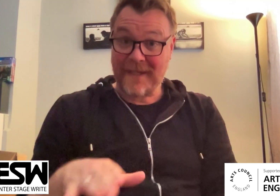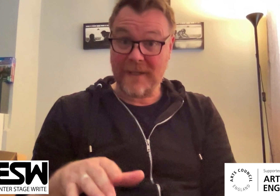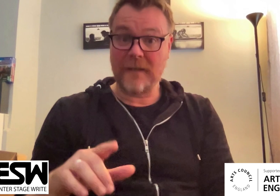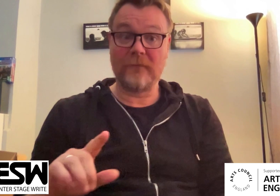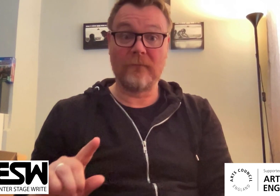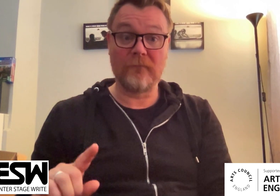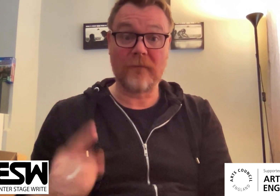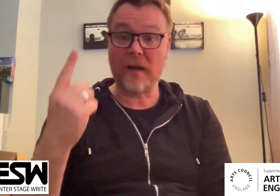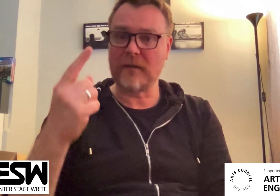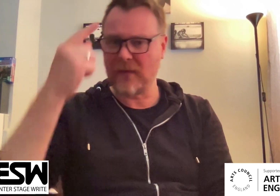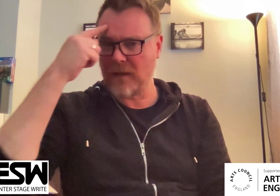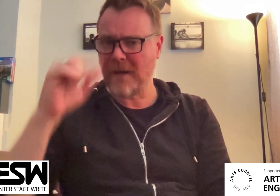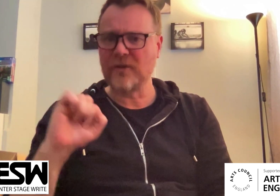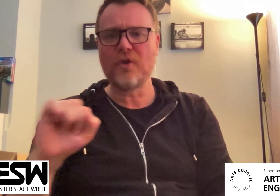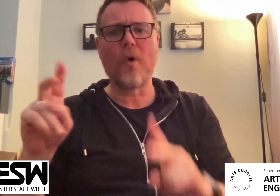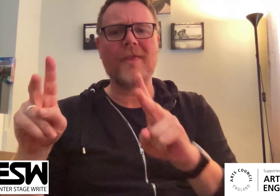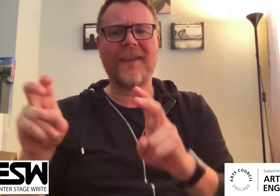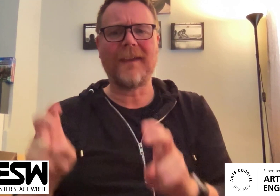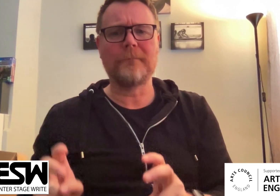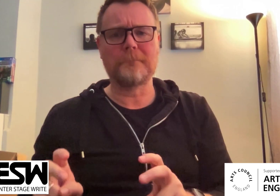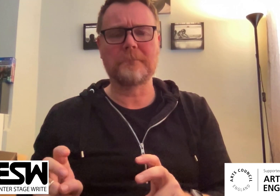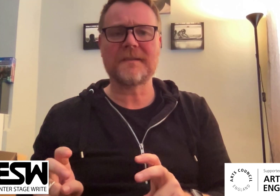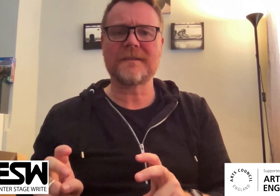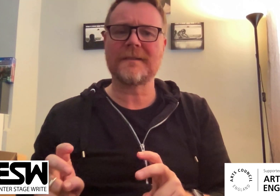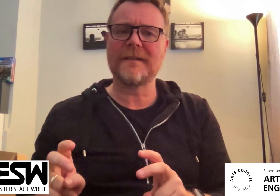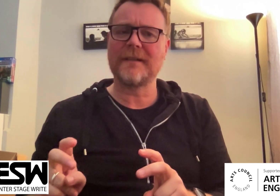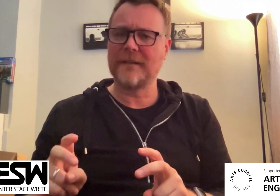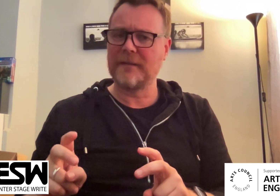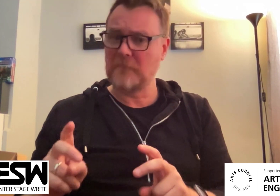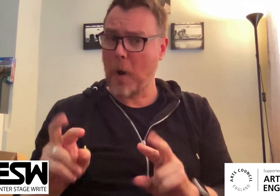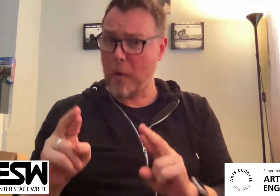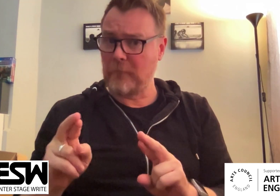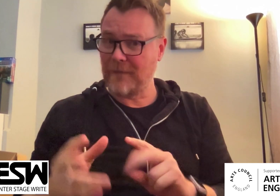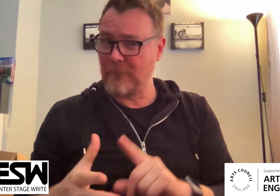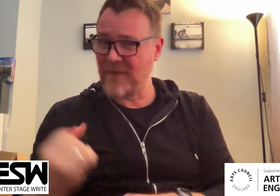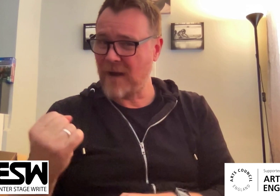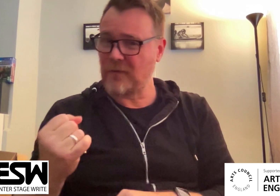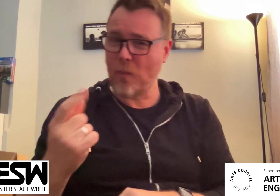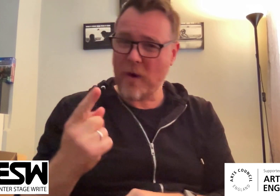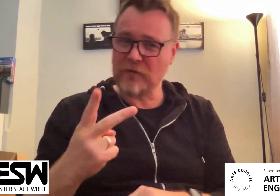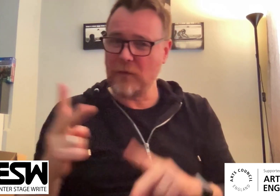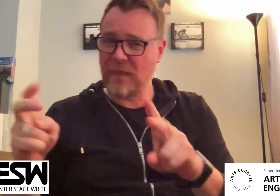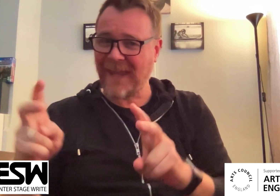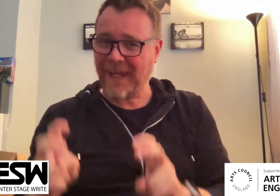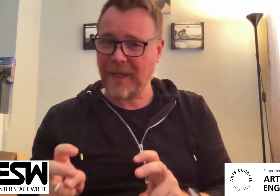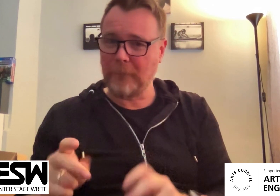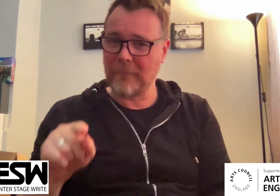Right. So you first thought about your themes, and hopefully you found one or two